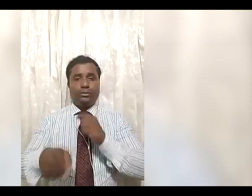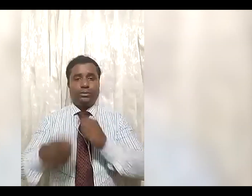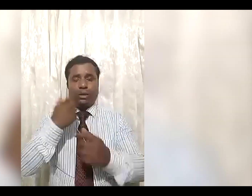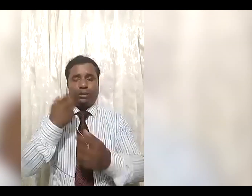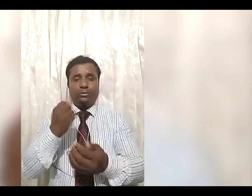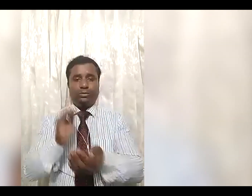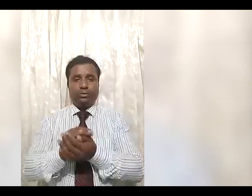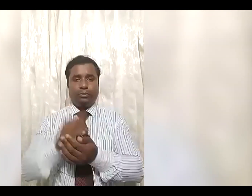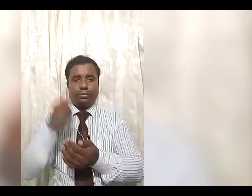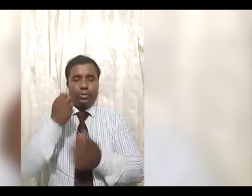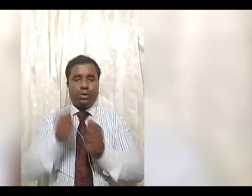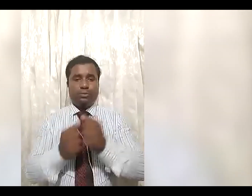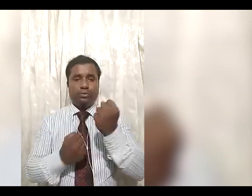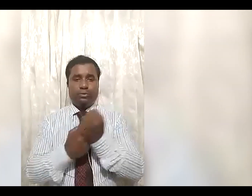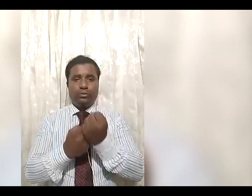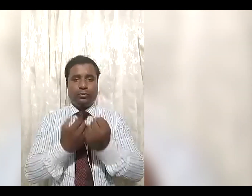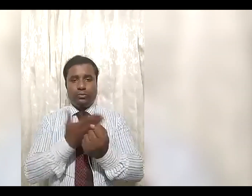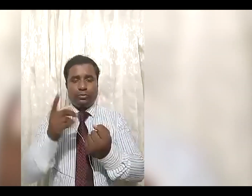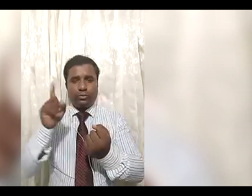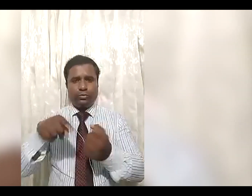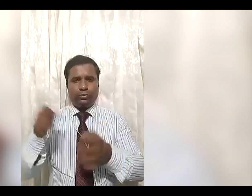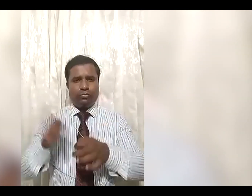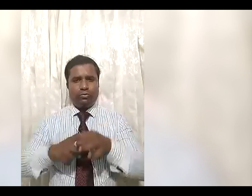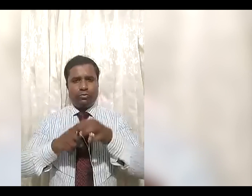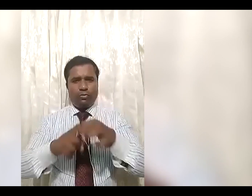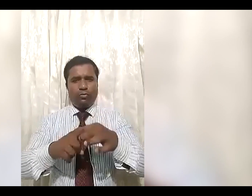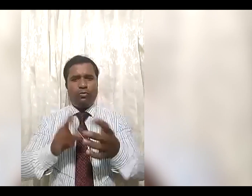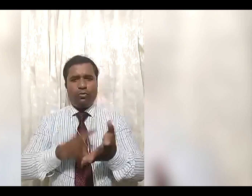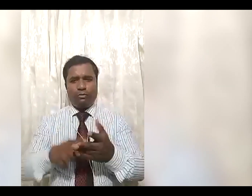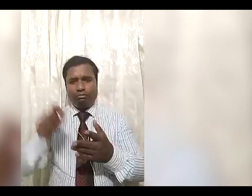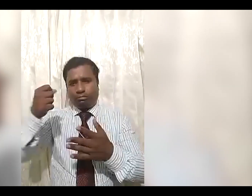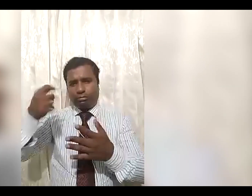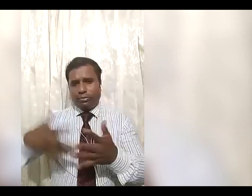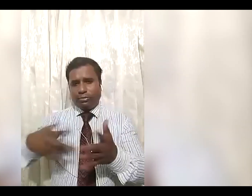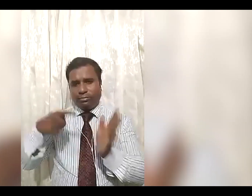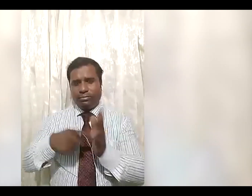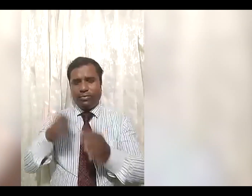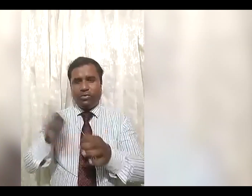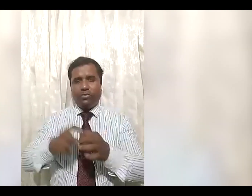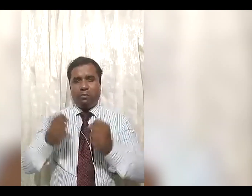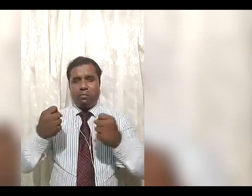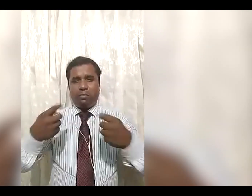people. I think those were all the questions. Josh, correct me if I'm wrong.